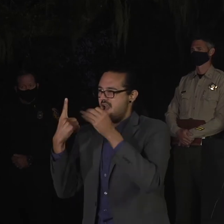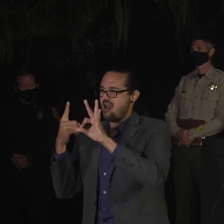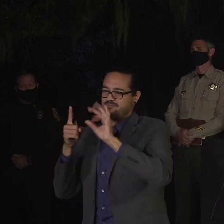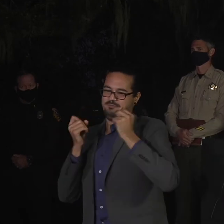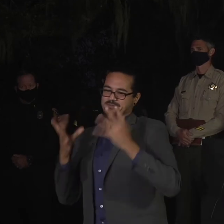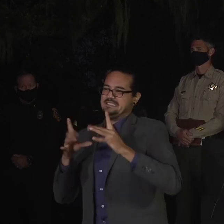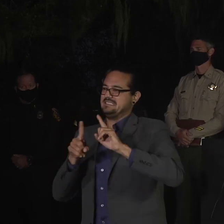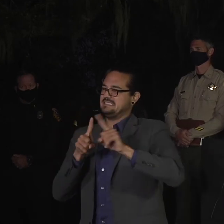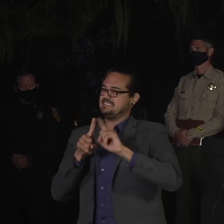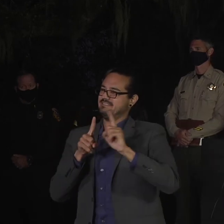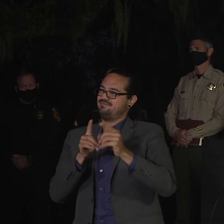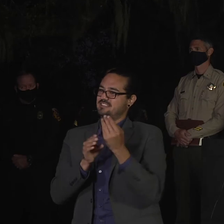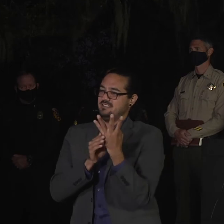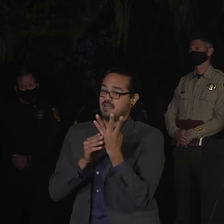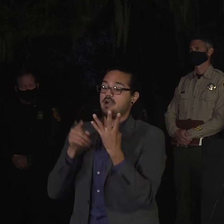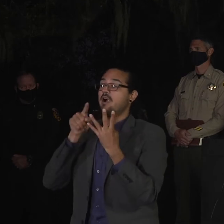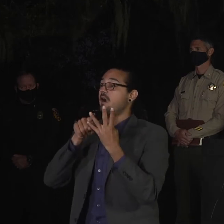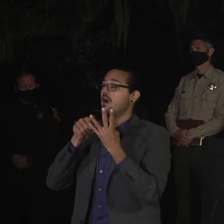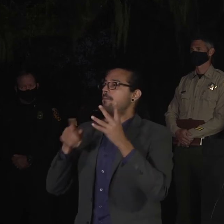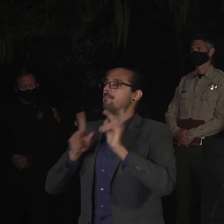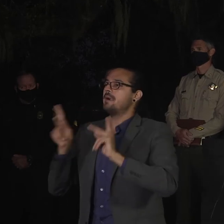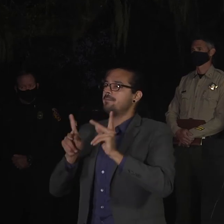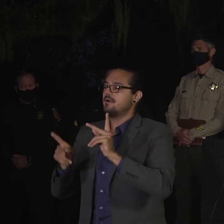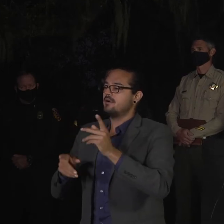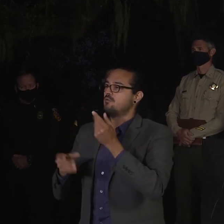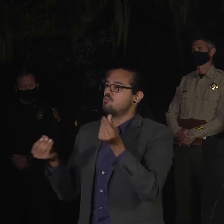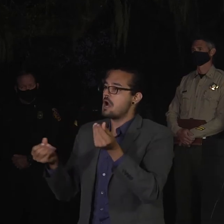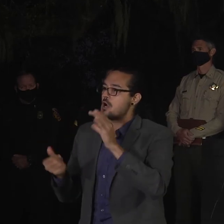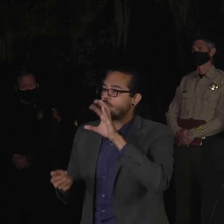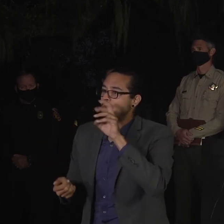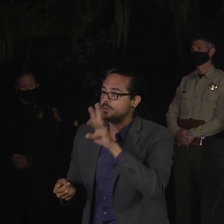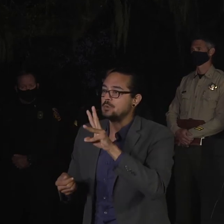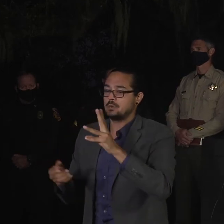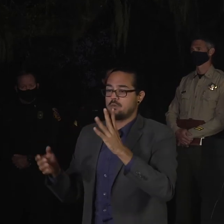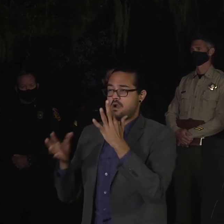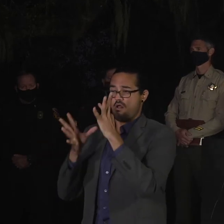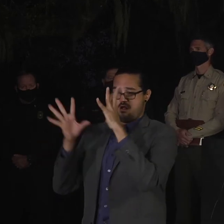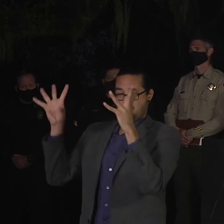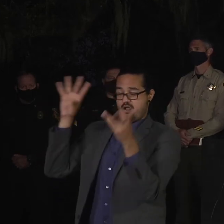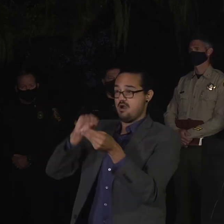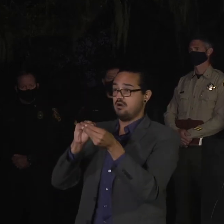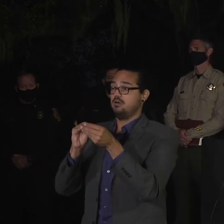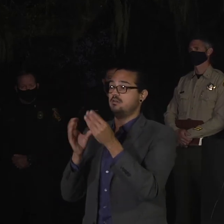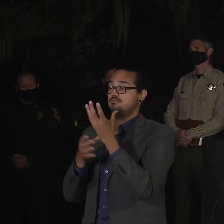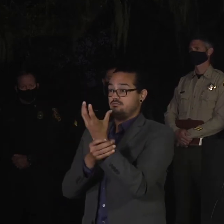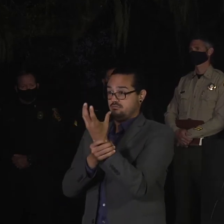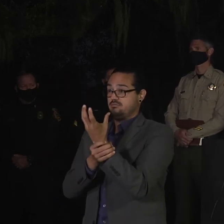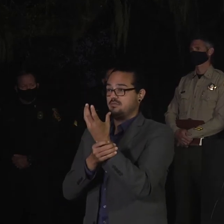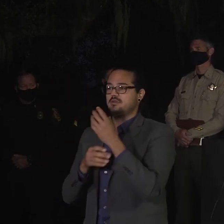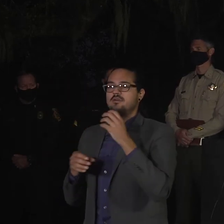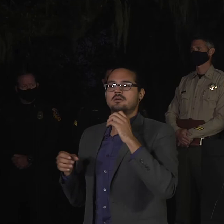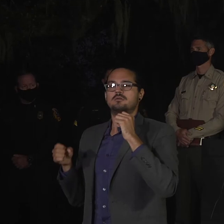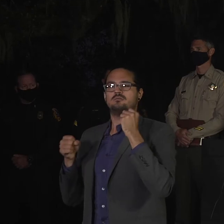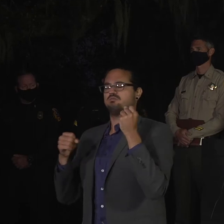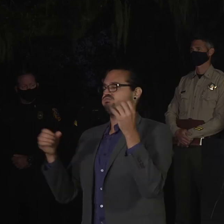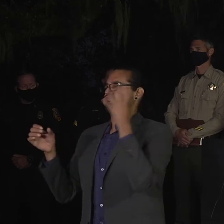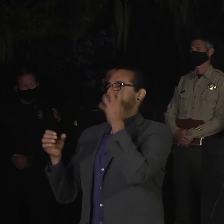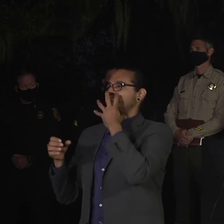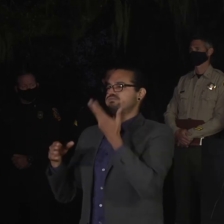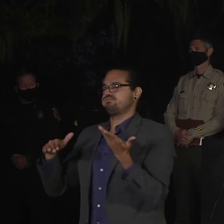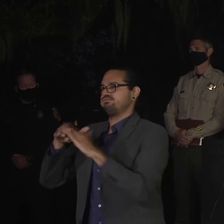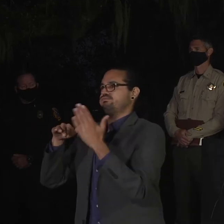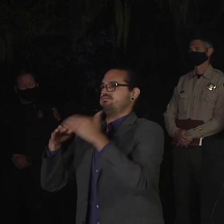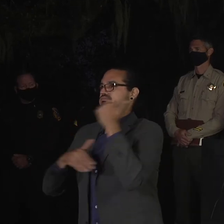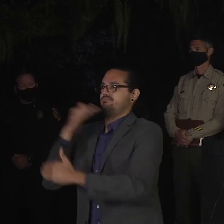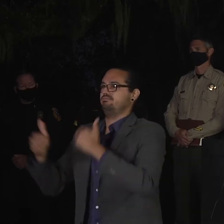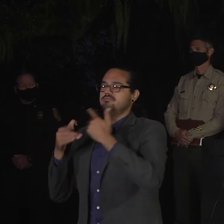have a lot of success. So we had that success yesterday and the day before to a point, but we're going to see for the next few days that same success.